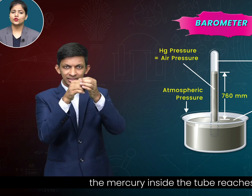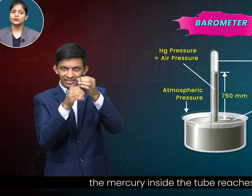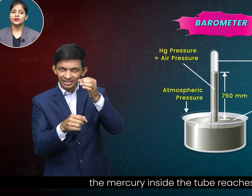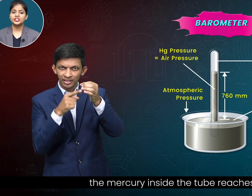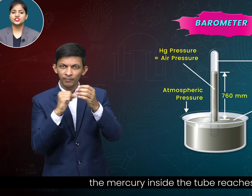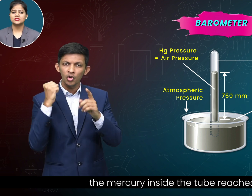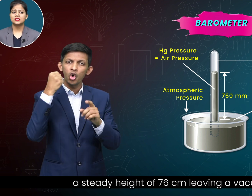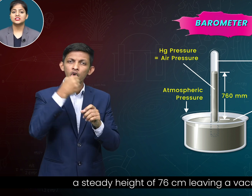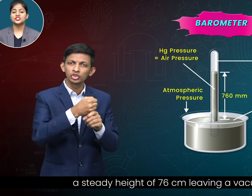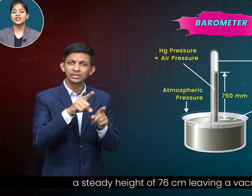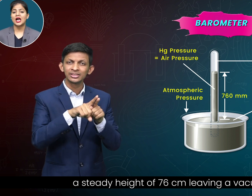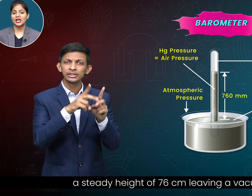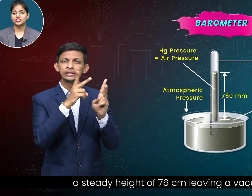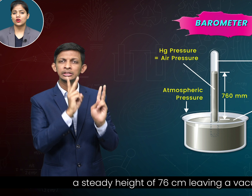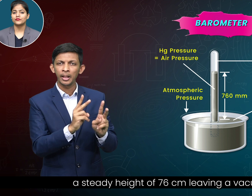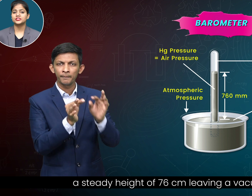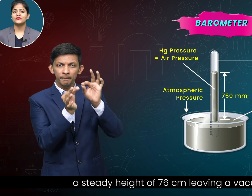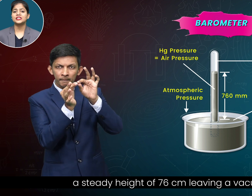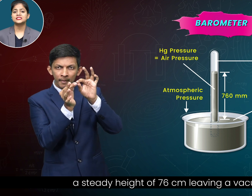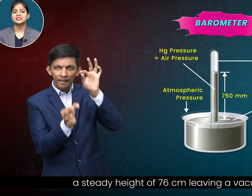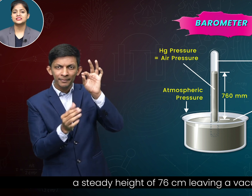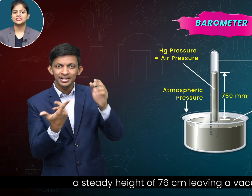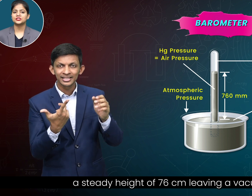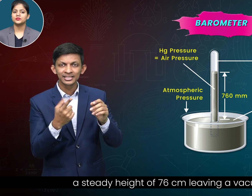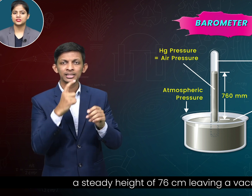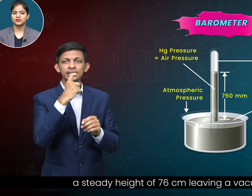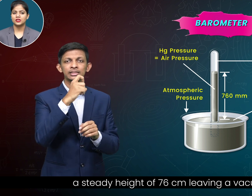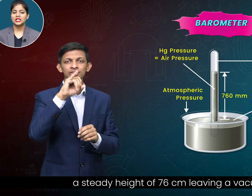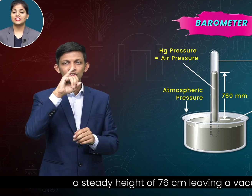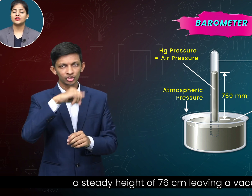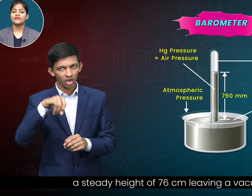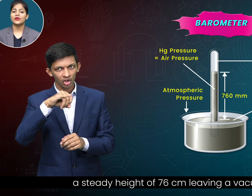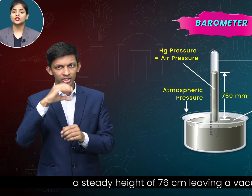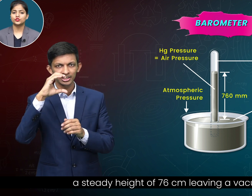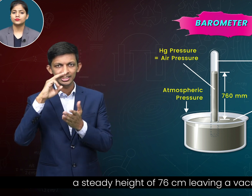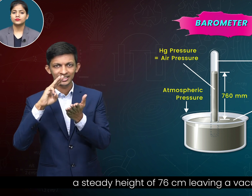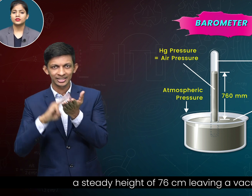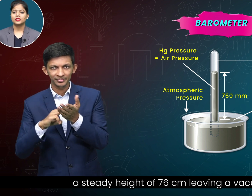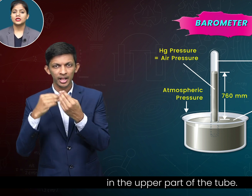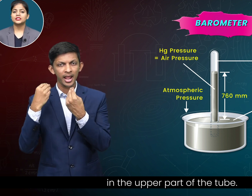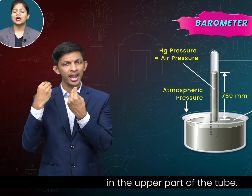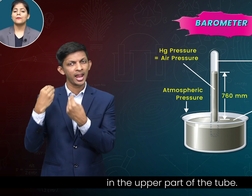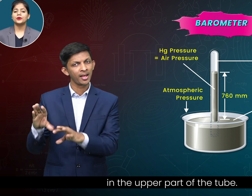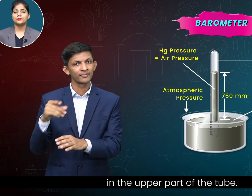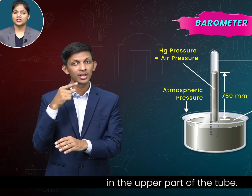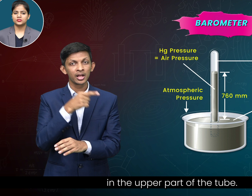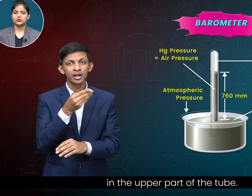tube reaches a steady height of 76 cm, leaving a vacuum in the upper part of